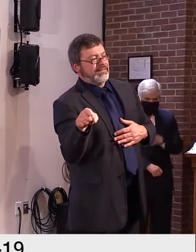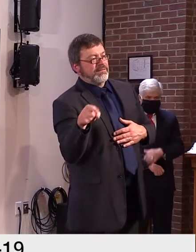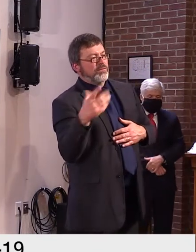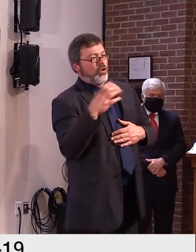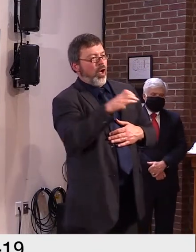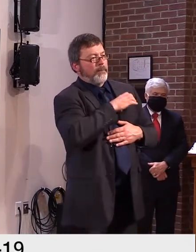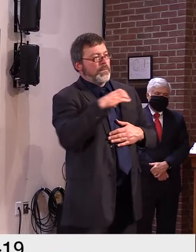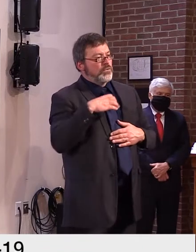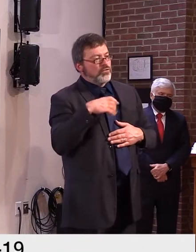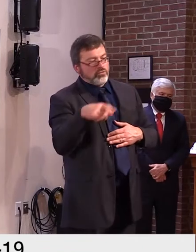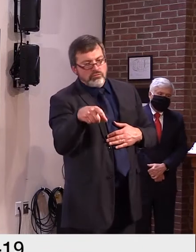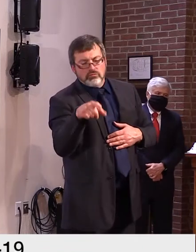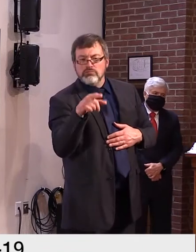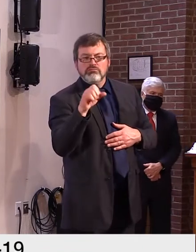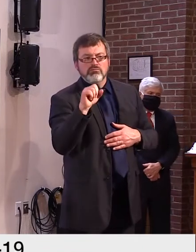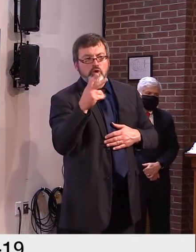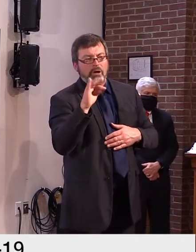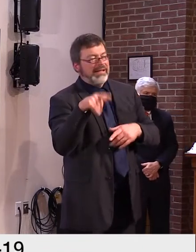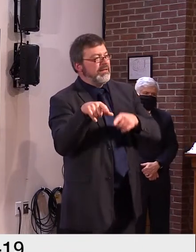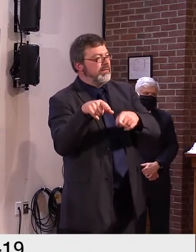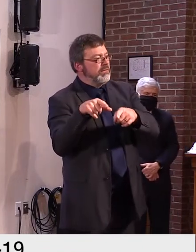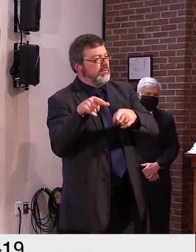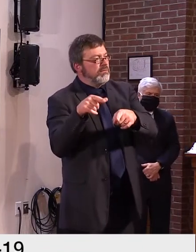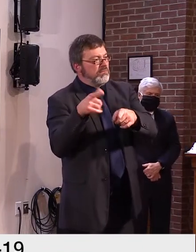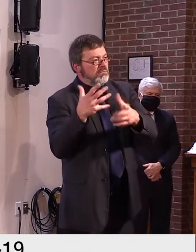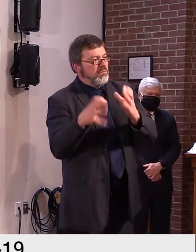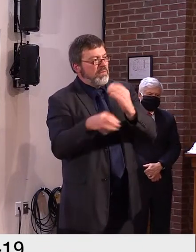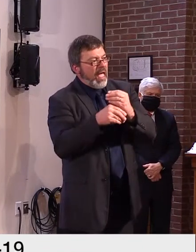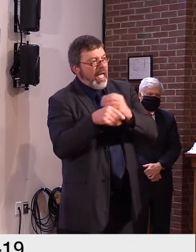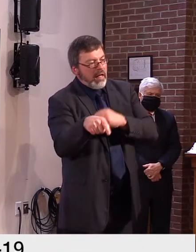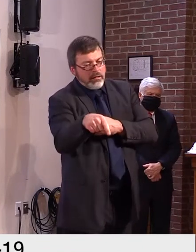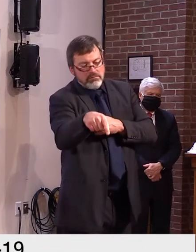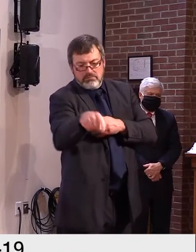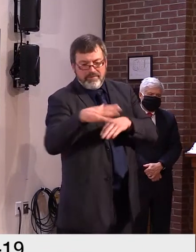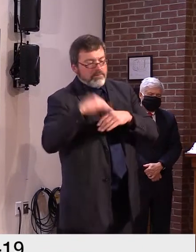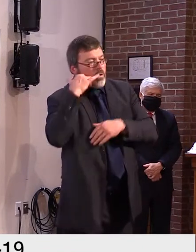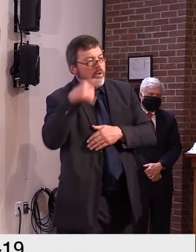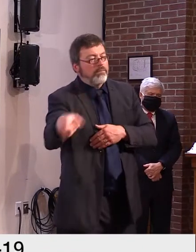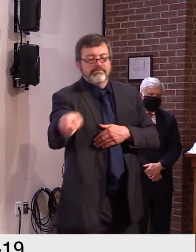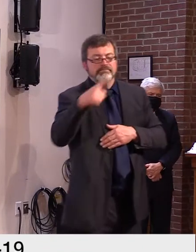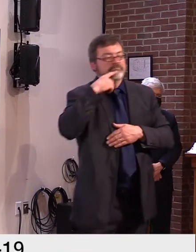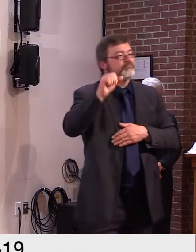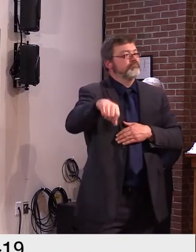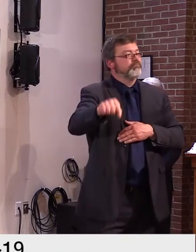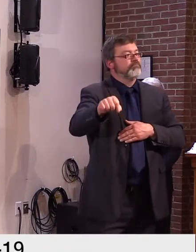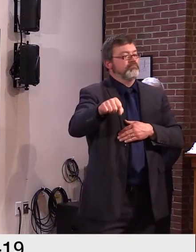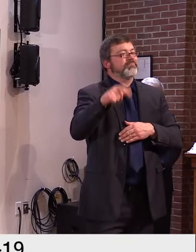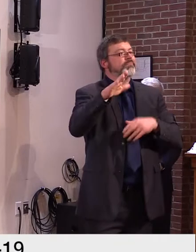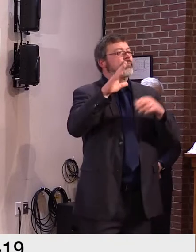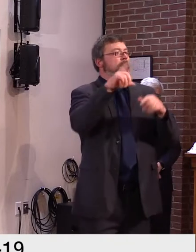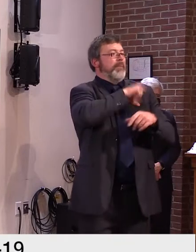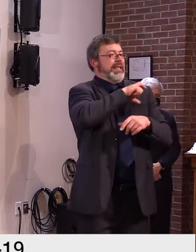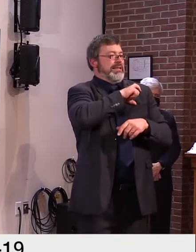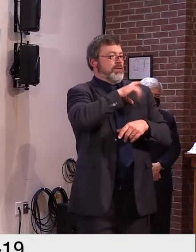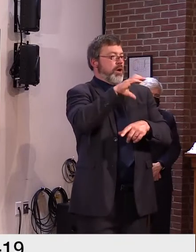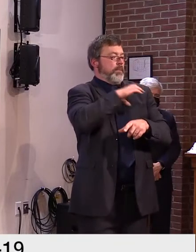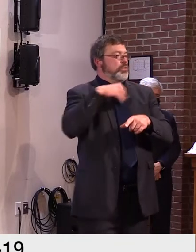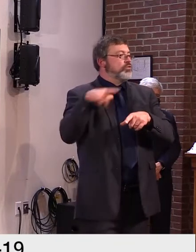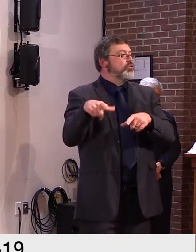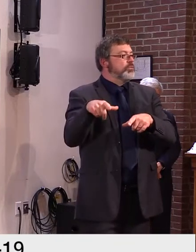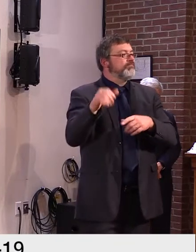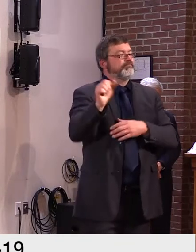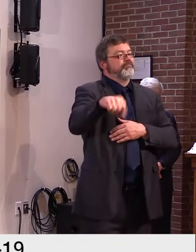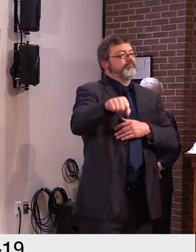Thank you, Governor. Good morning, folks. Generally, there are threats made annually